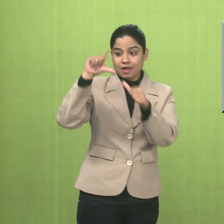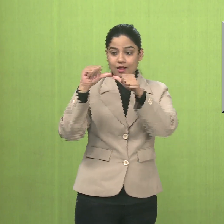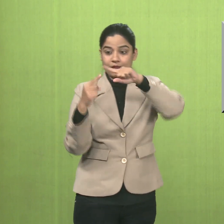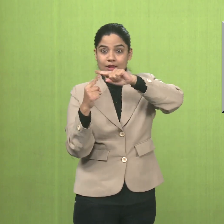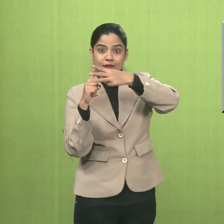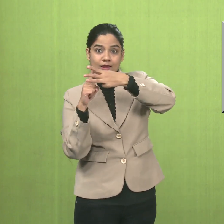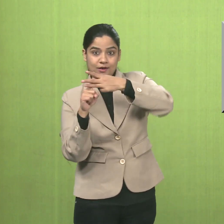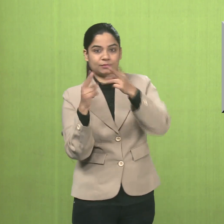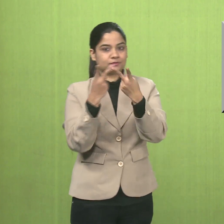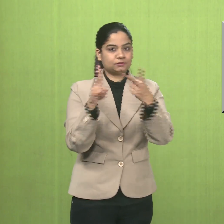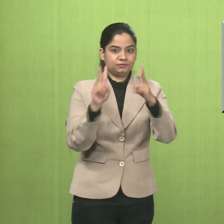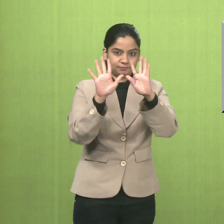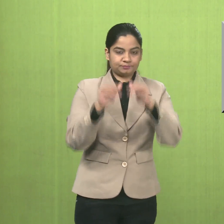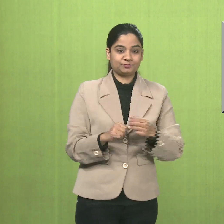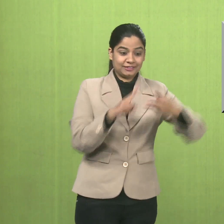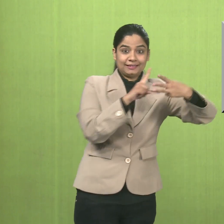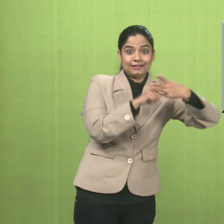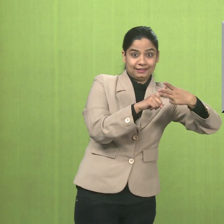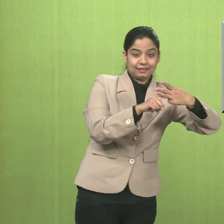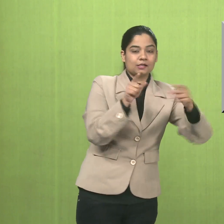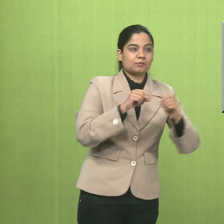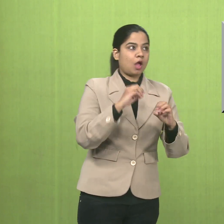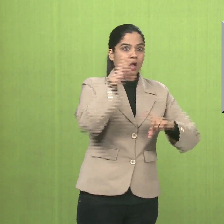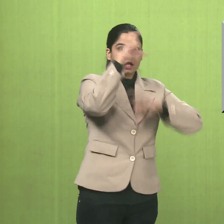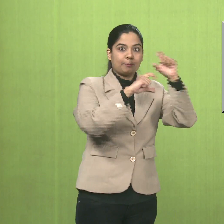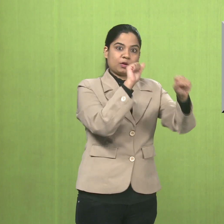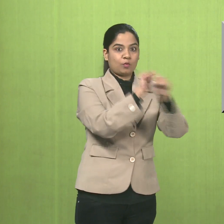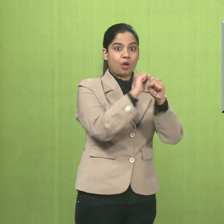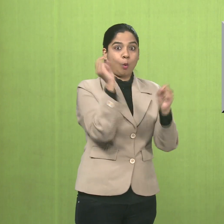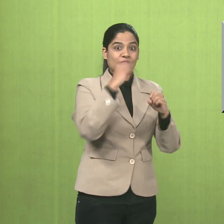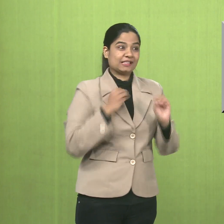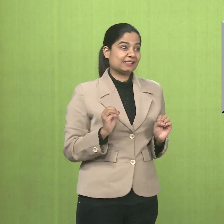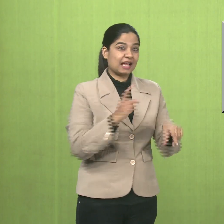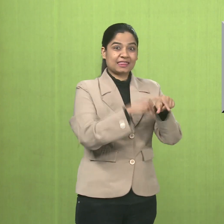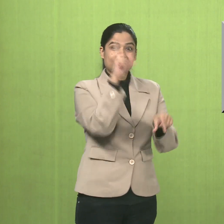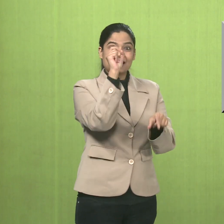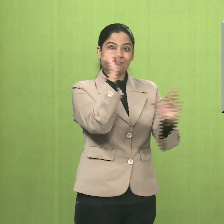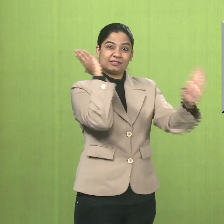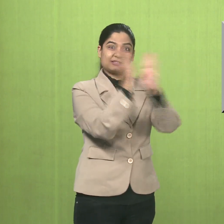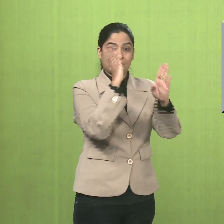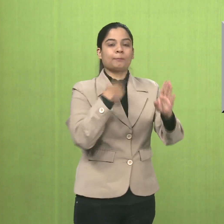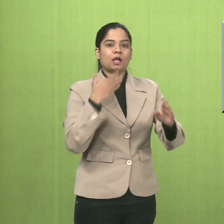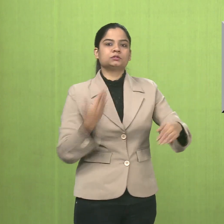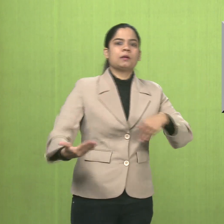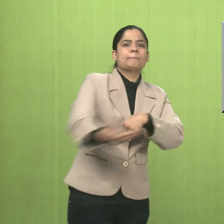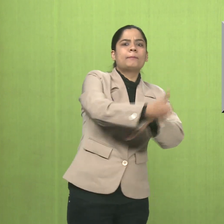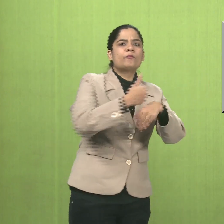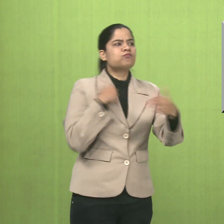Early and late, they are two different terms. Early means to be before, the usual